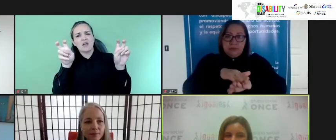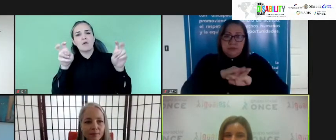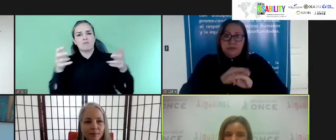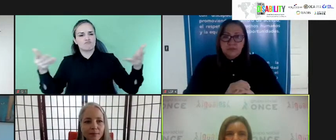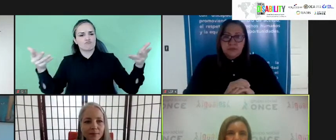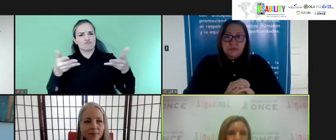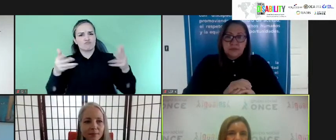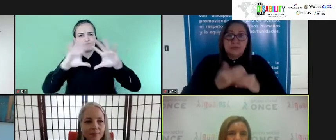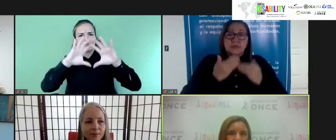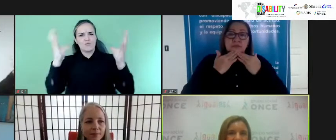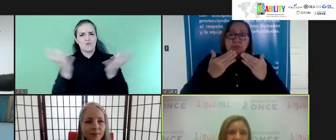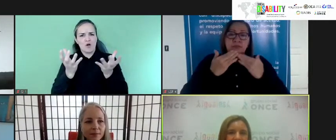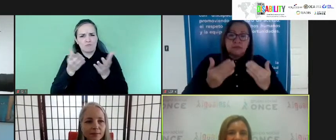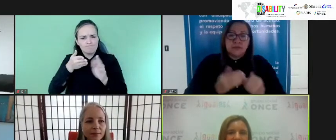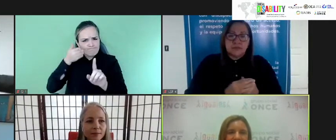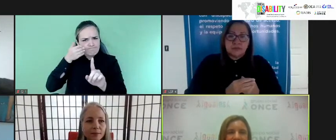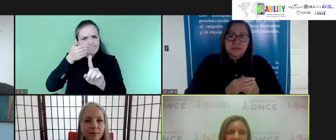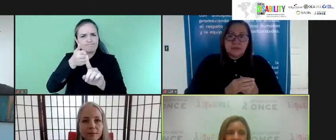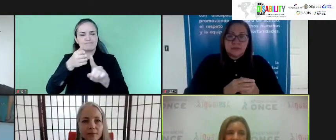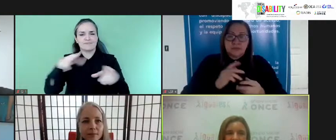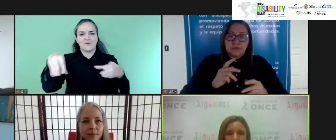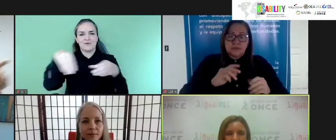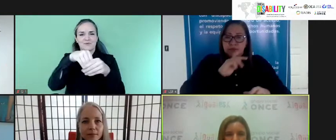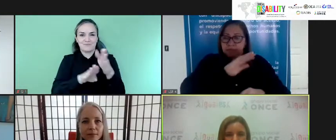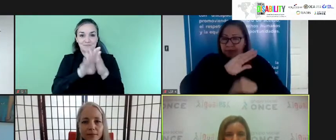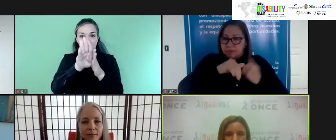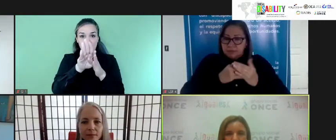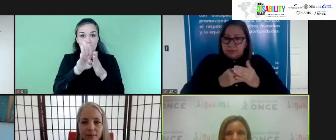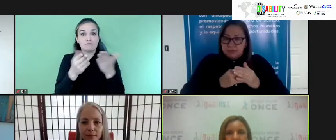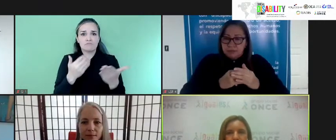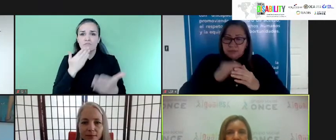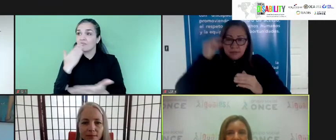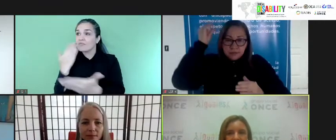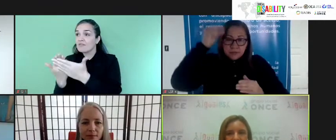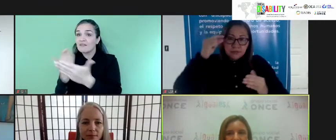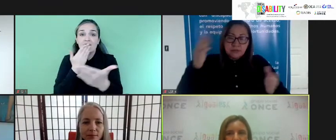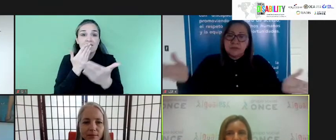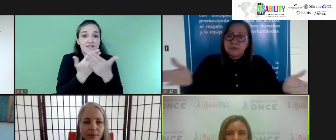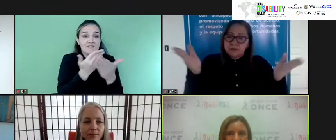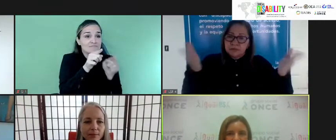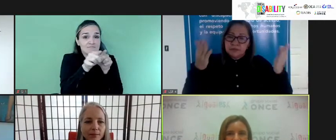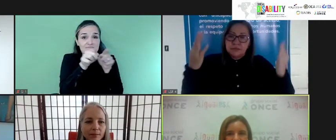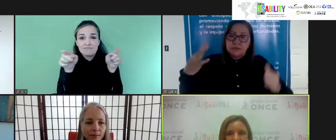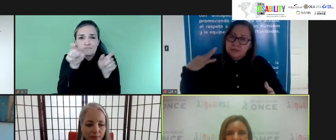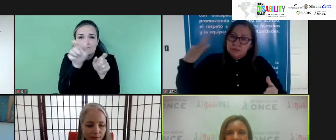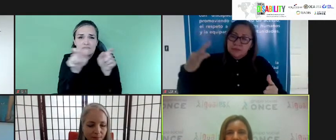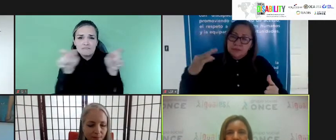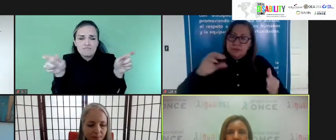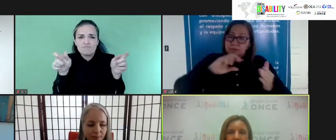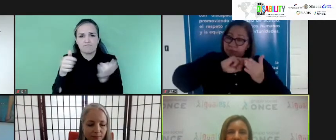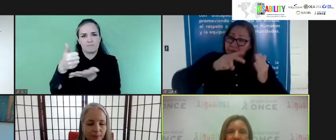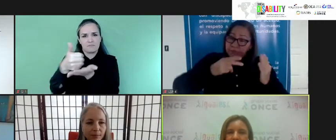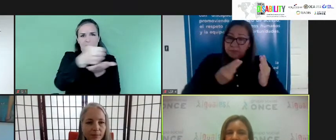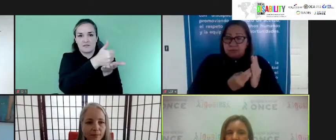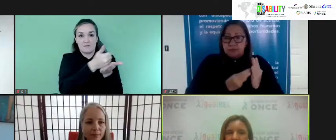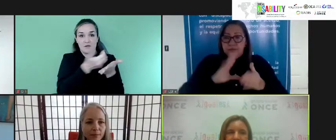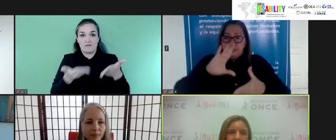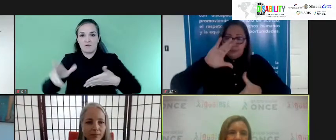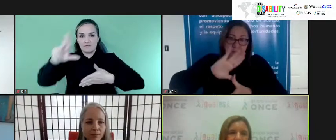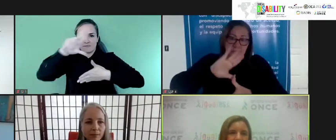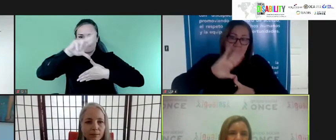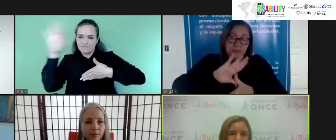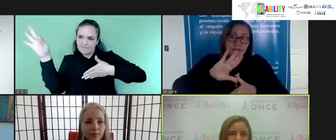session on international cooperation for inclusive development i would like to thank the organizations